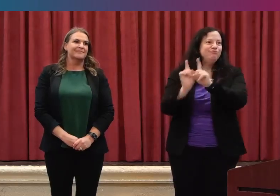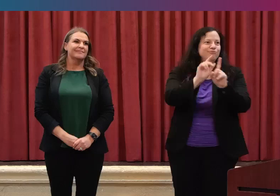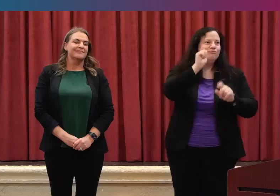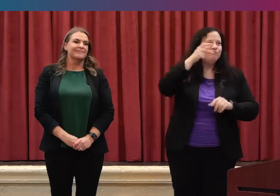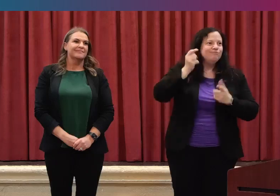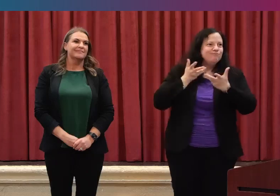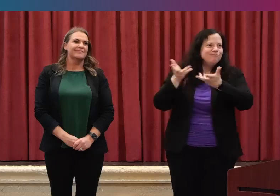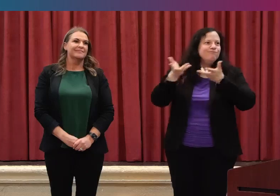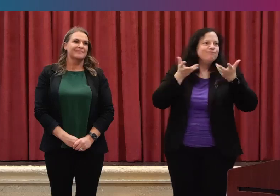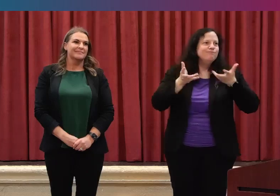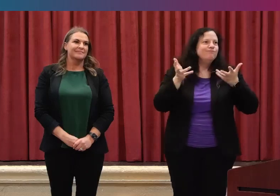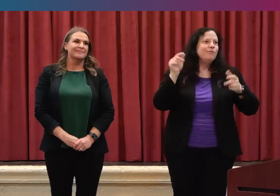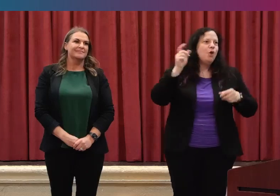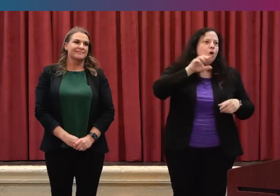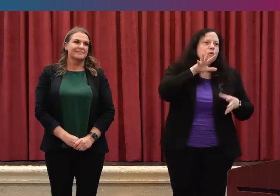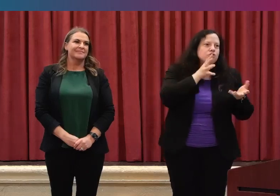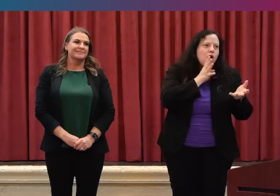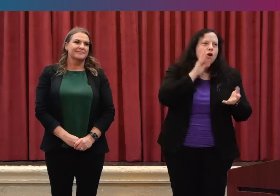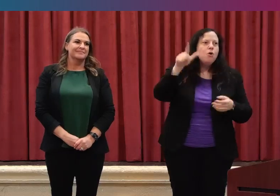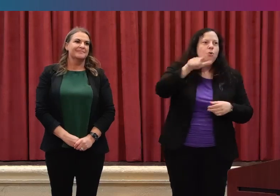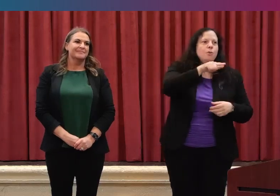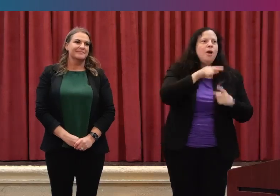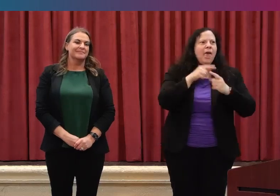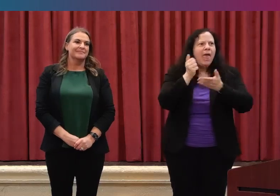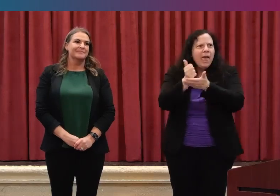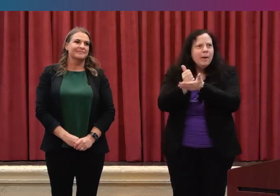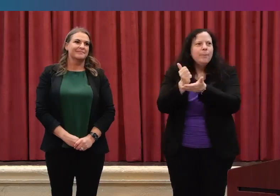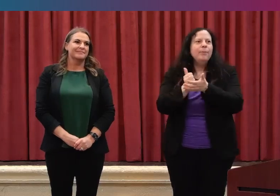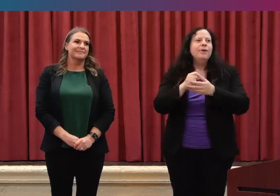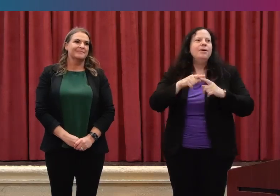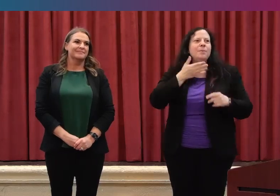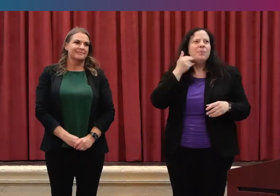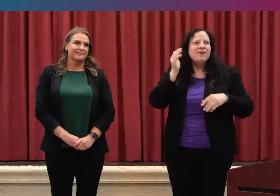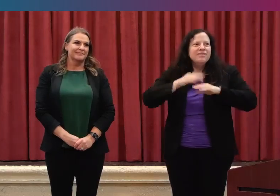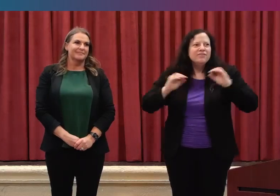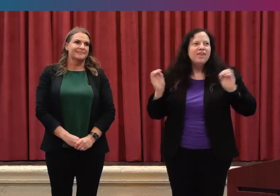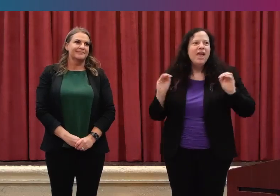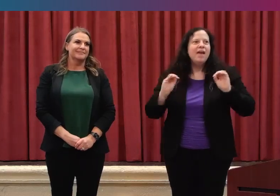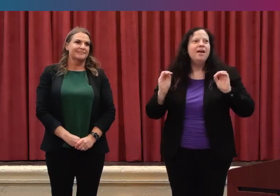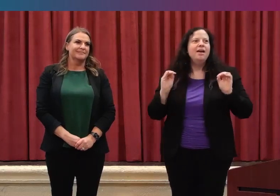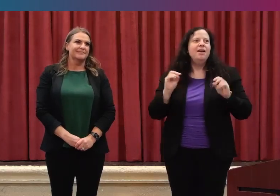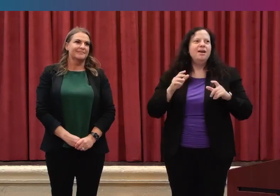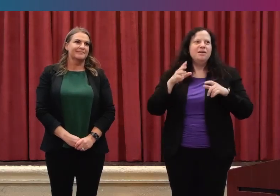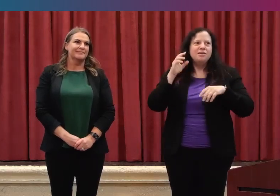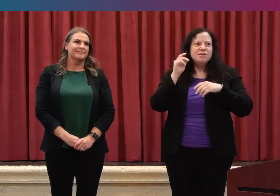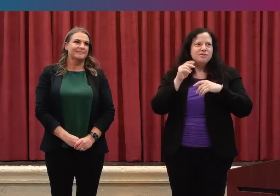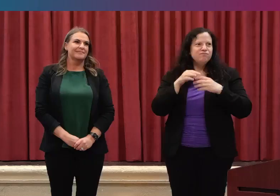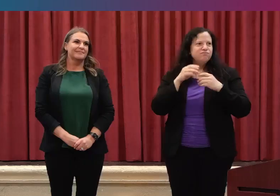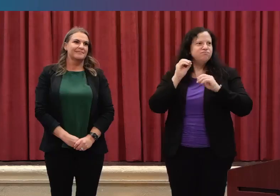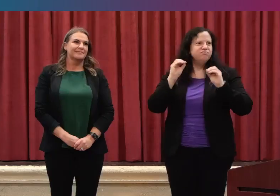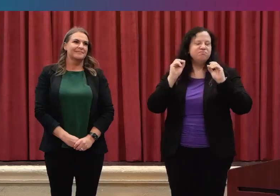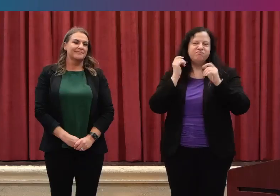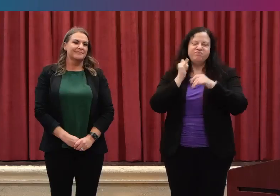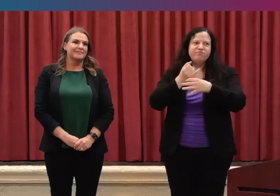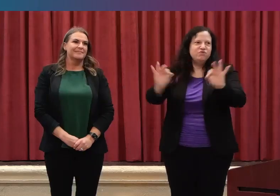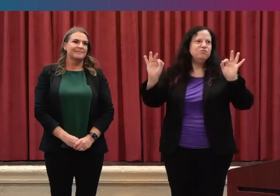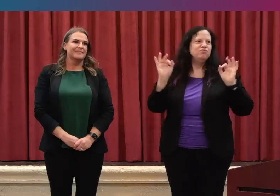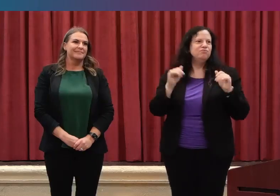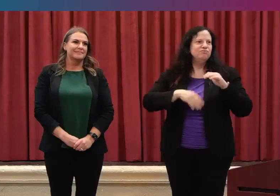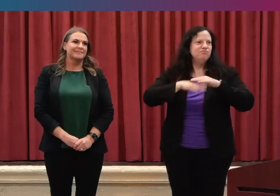with them for the apartments, to look for apartments in around the area, and they help with them. It's better than nothing. You know, it's better than no language access and no